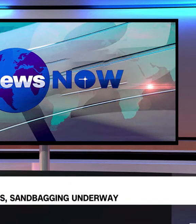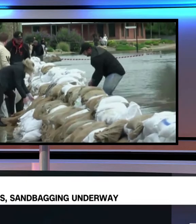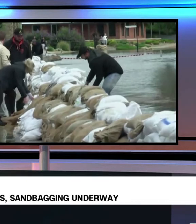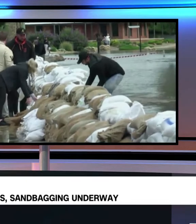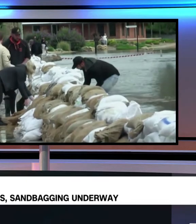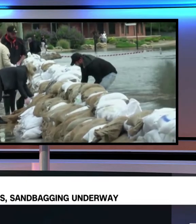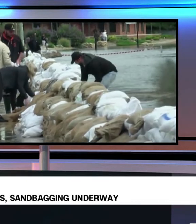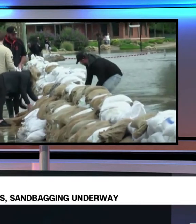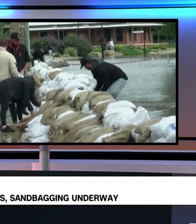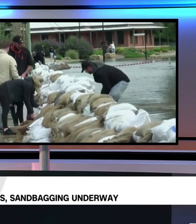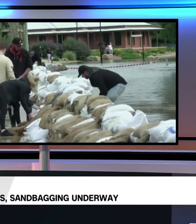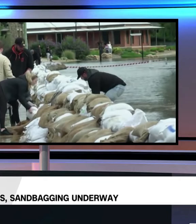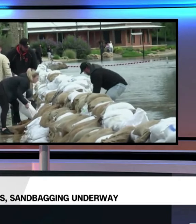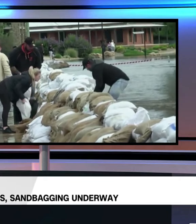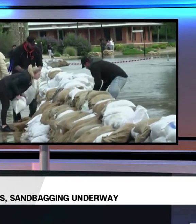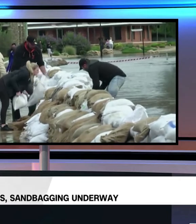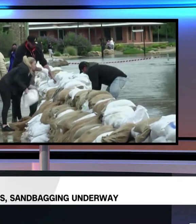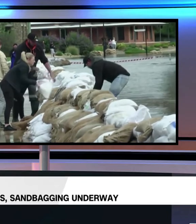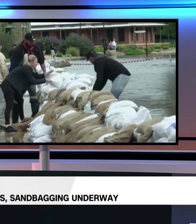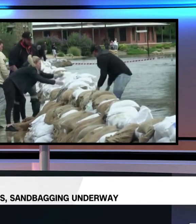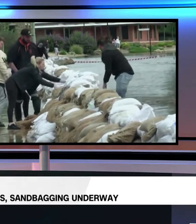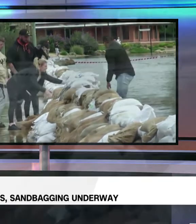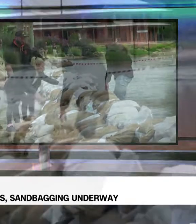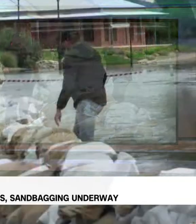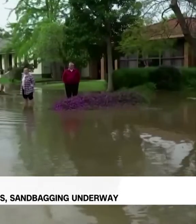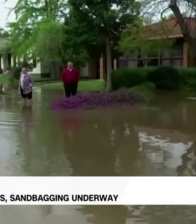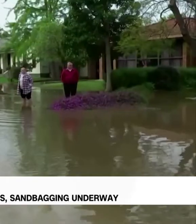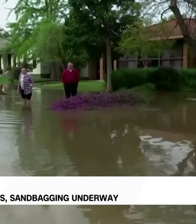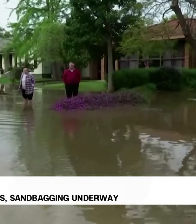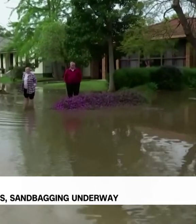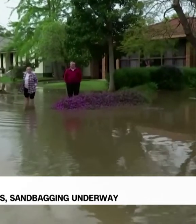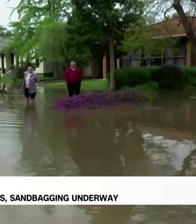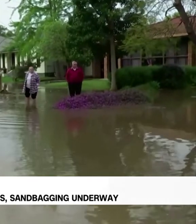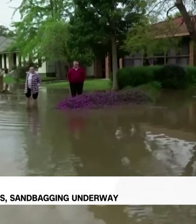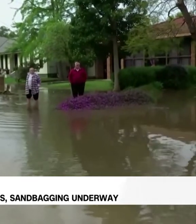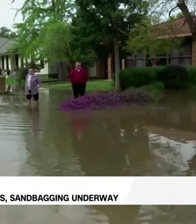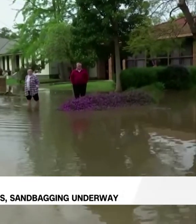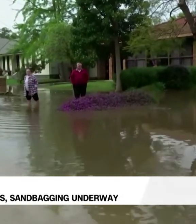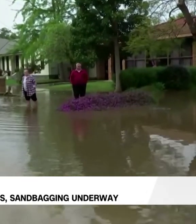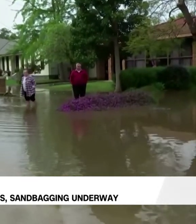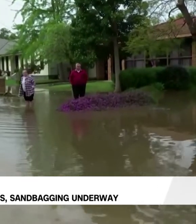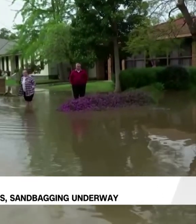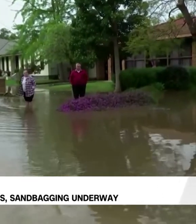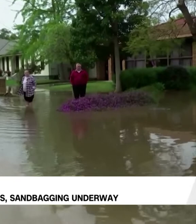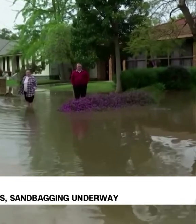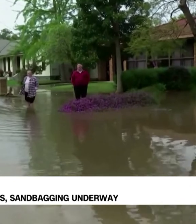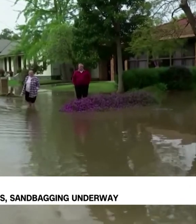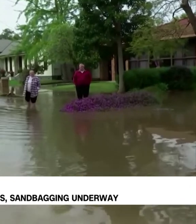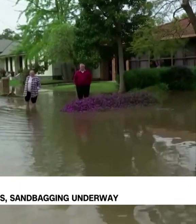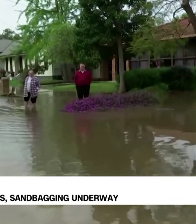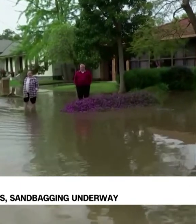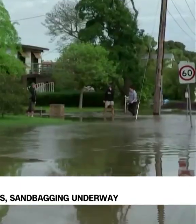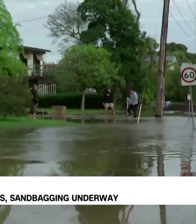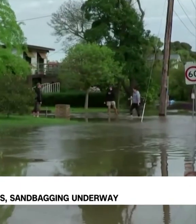three states continue to grapple with a flood crisis sparked by days of heavy rain. There have been warnings about the current flood